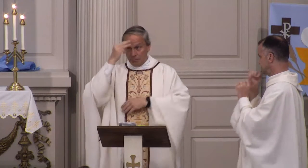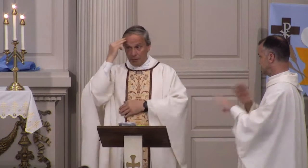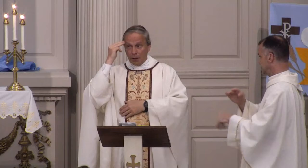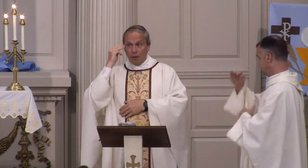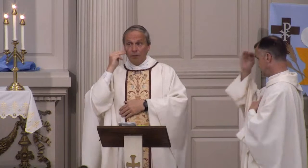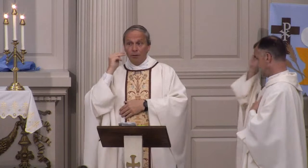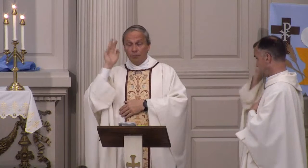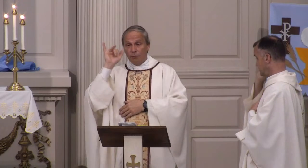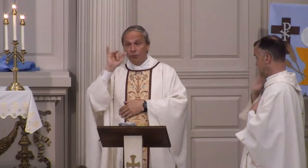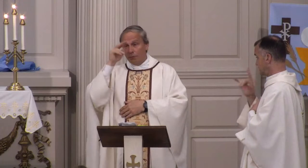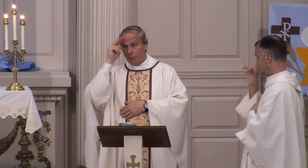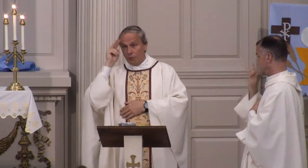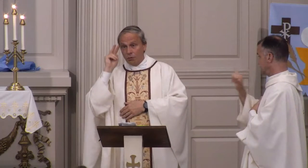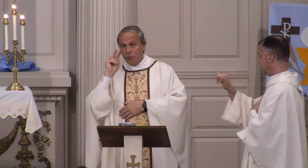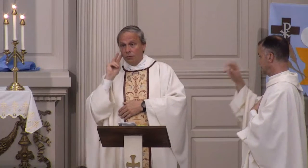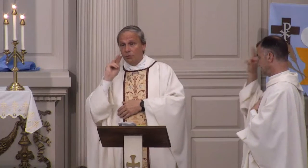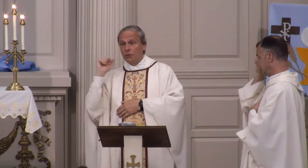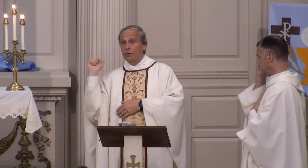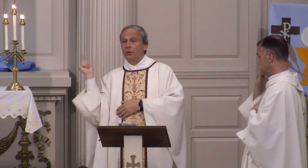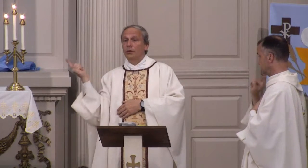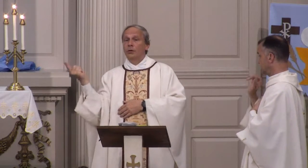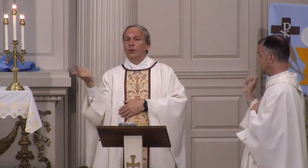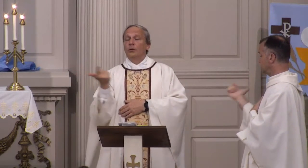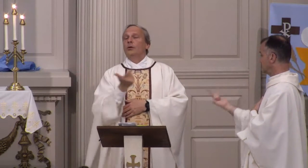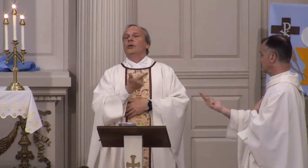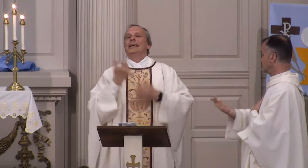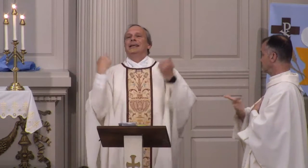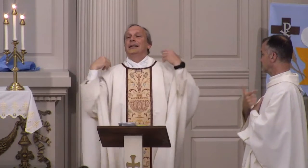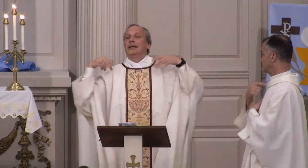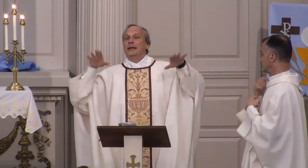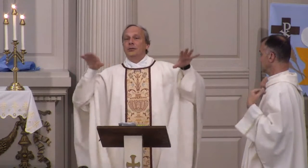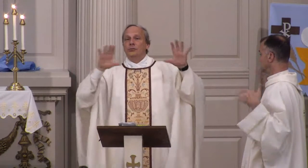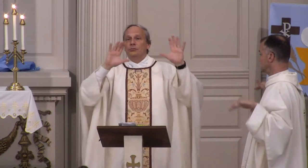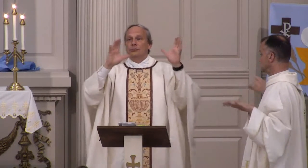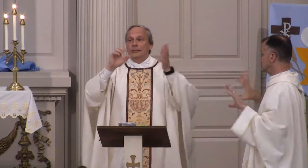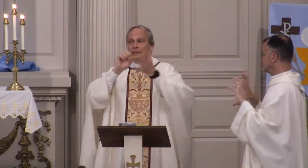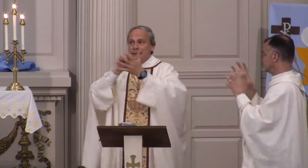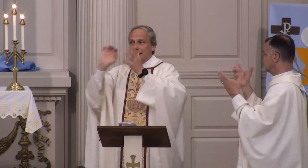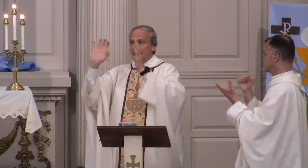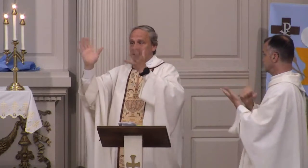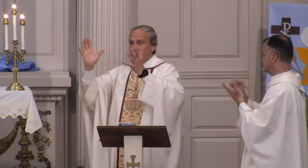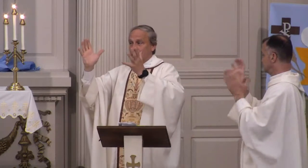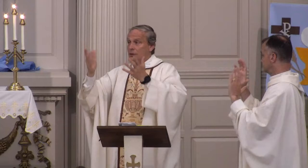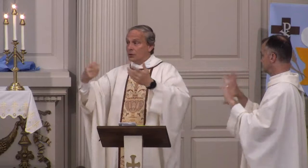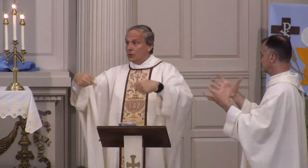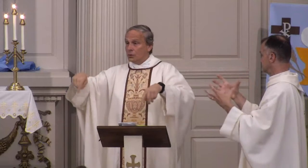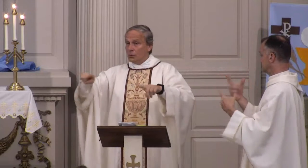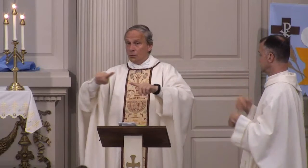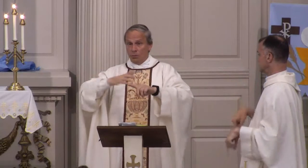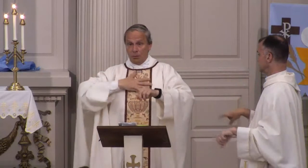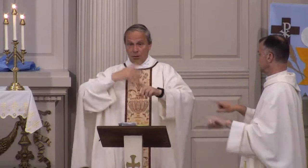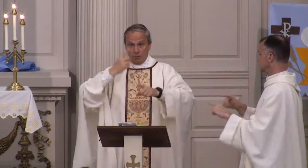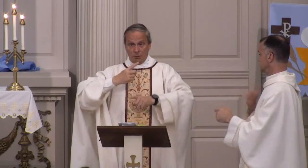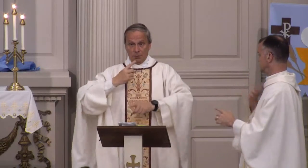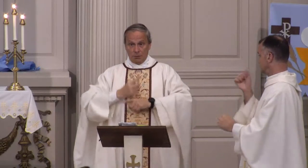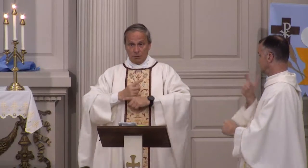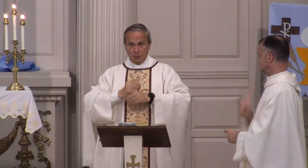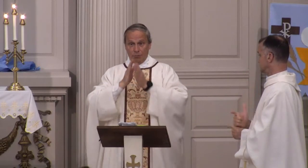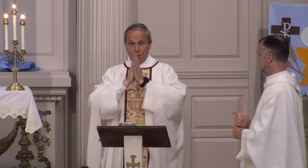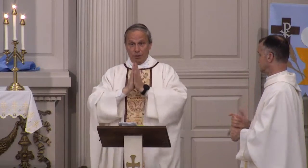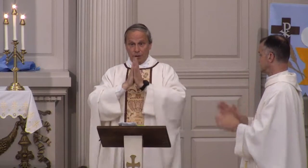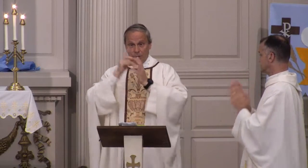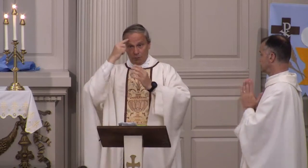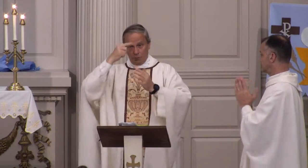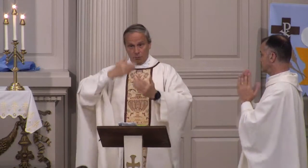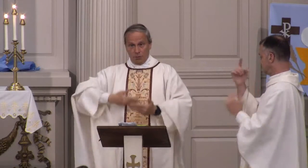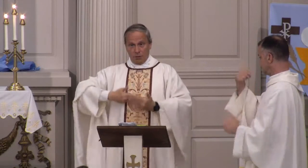Through my most grievous fault. Therefore, I ask Blessed Mary, Ever Virgin, all the angels and saints, and you, my